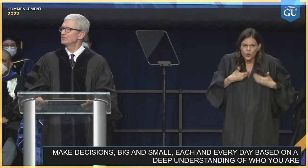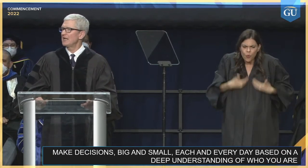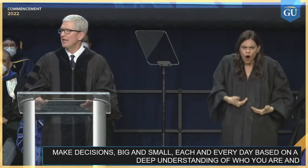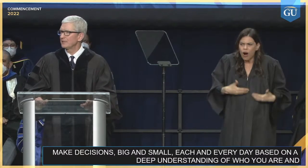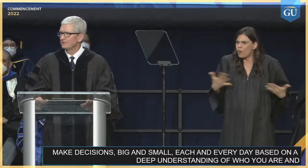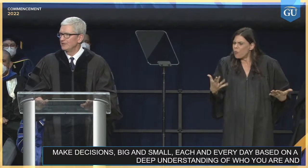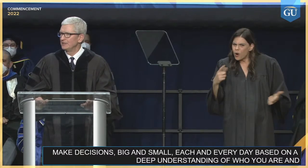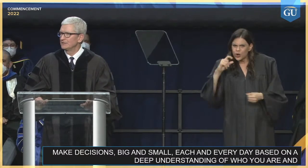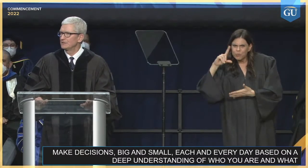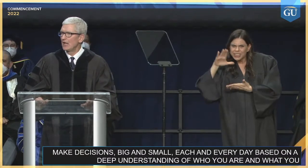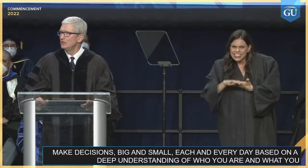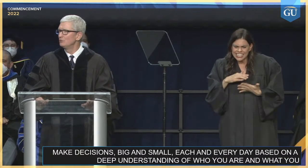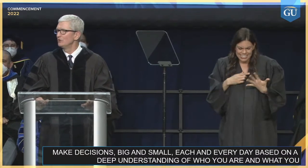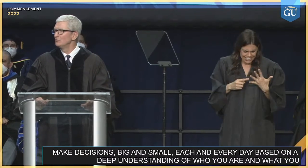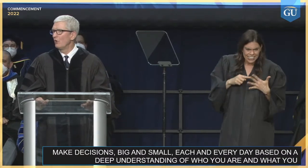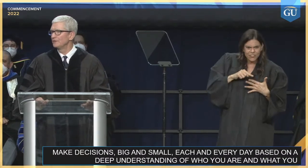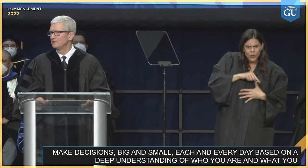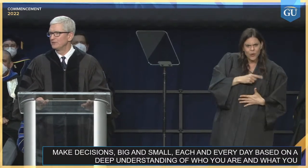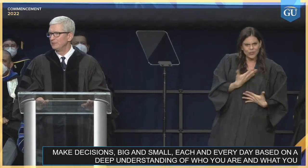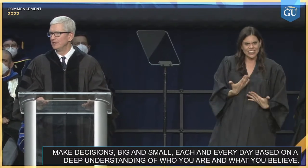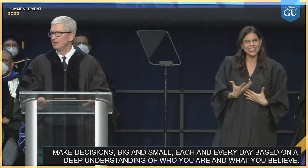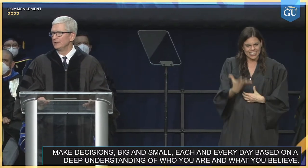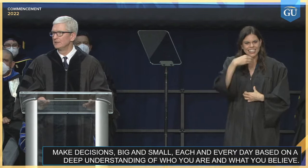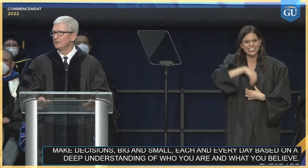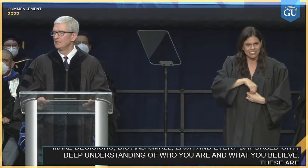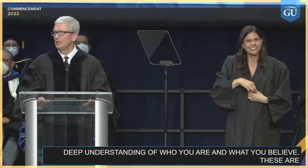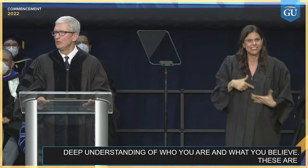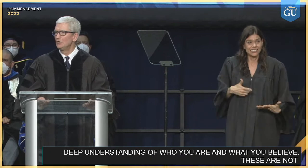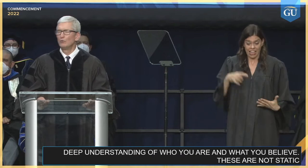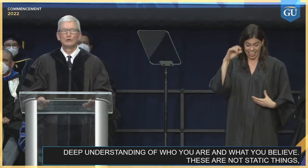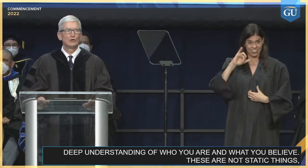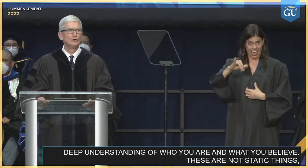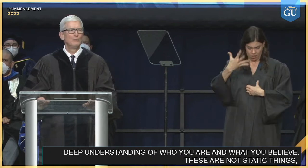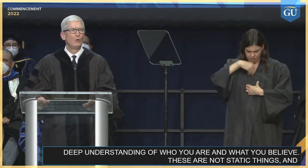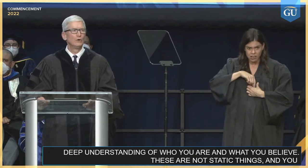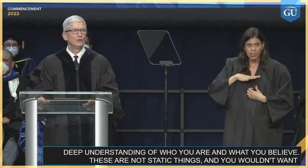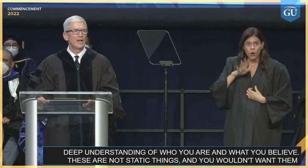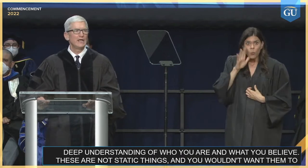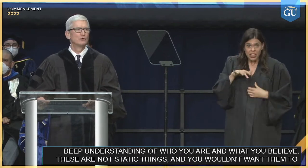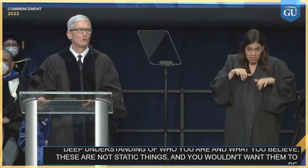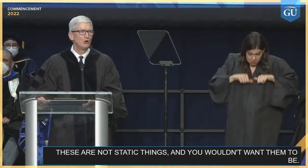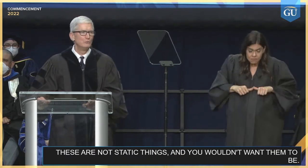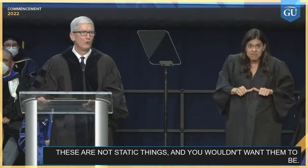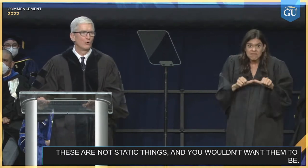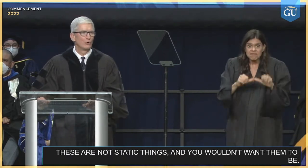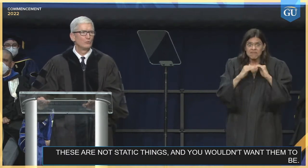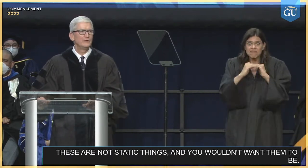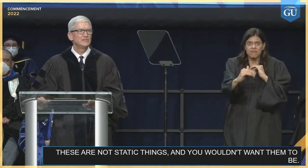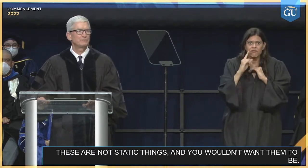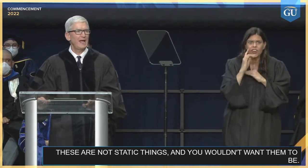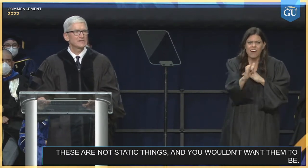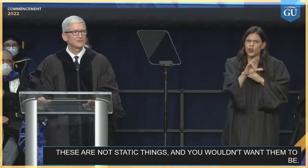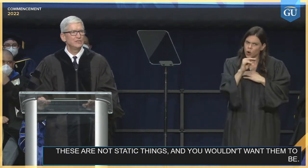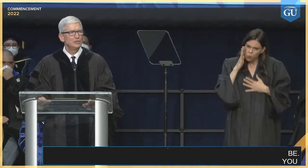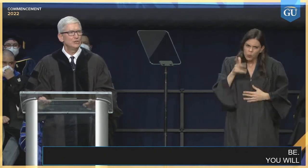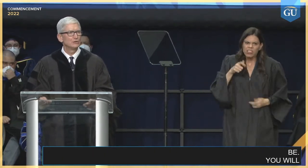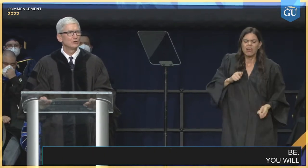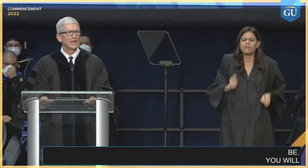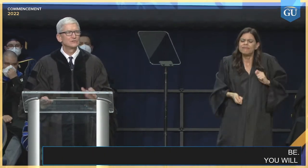static things, and you wouldn't want them to be. You will learn more and grow more with each passing year, as all